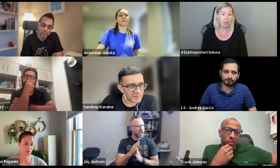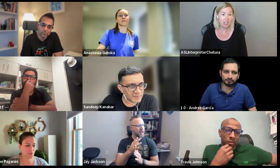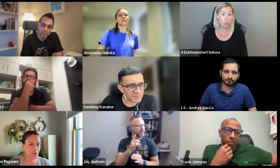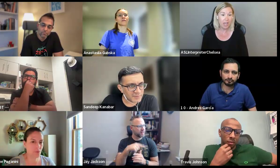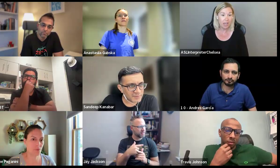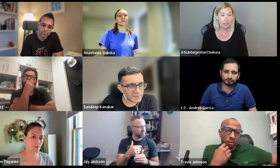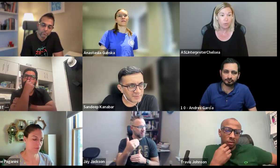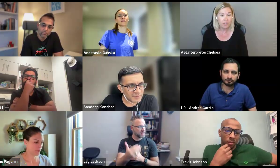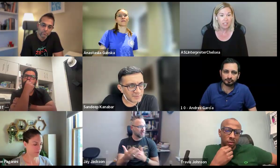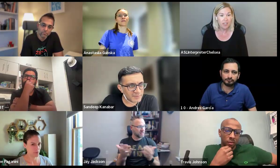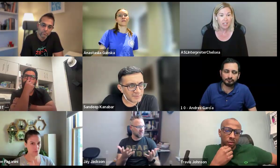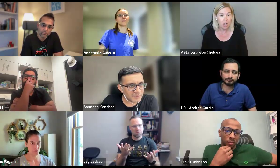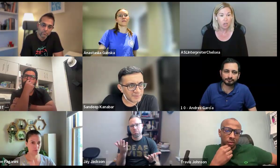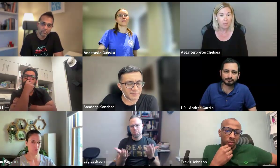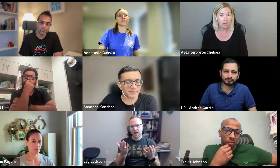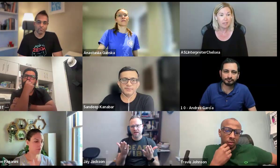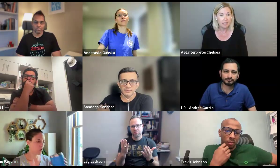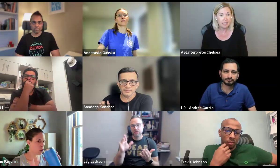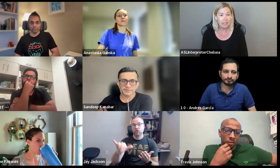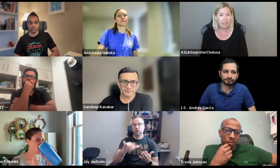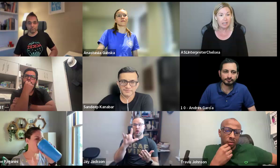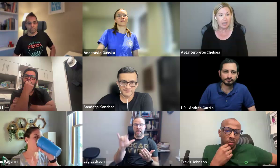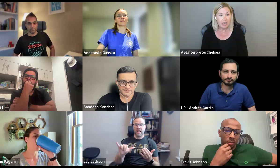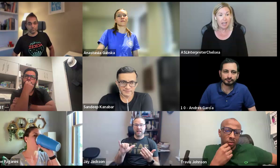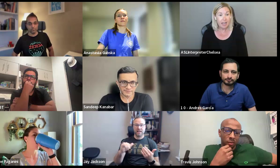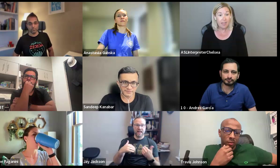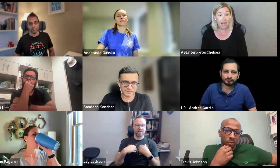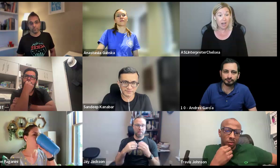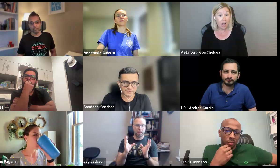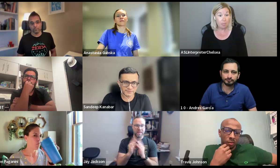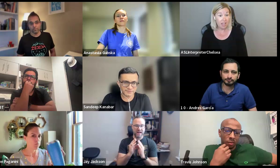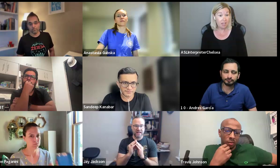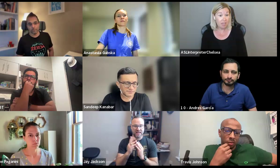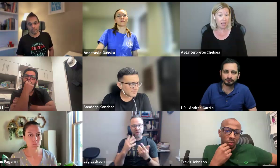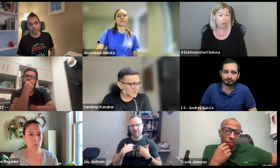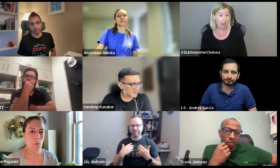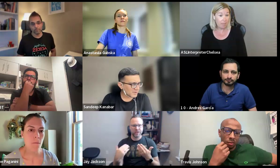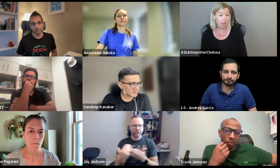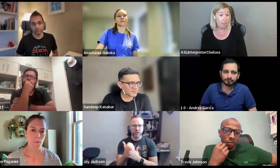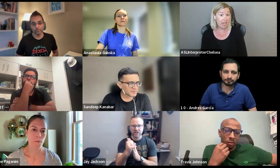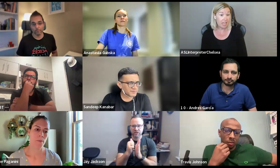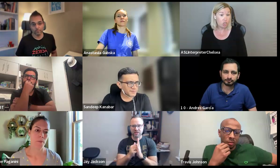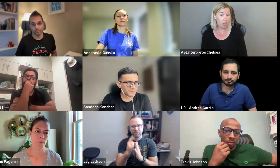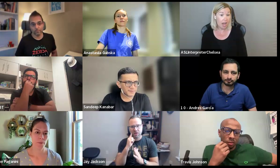for this week, to revisit that document. And then I'm thinking that there might be a meeting in